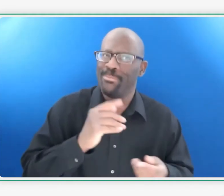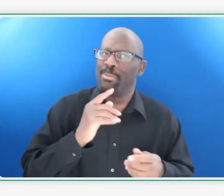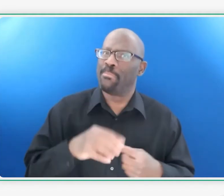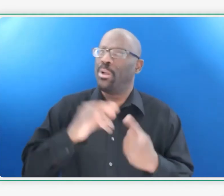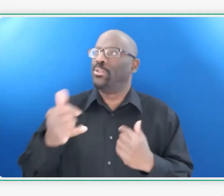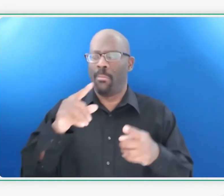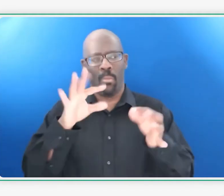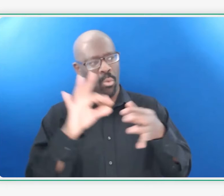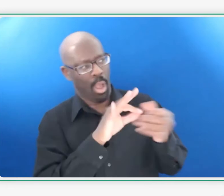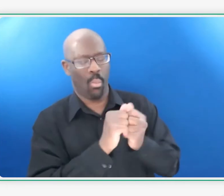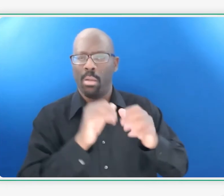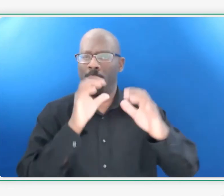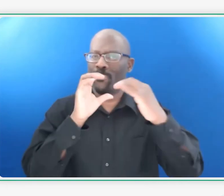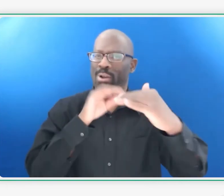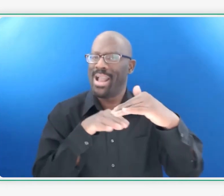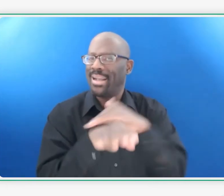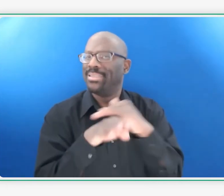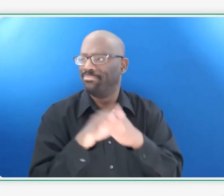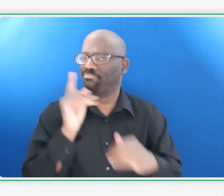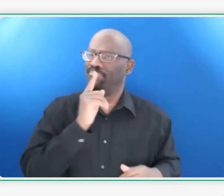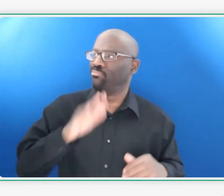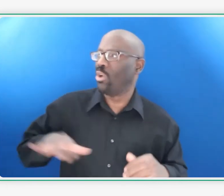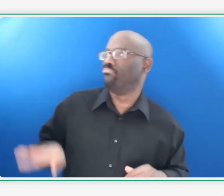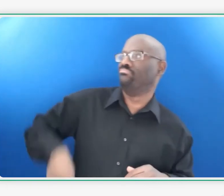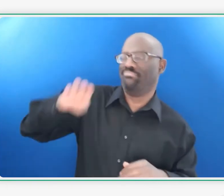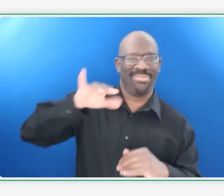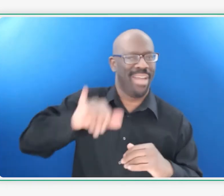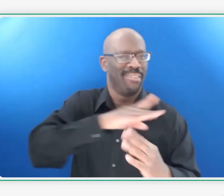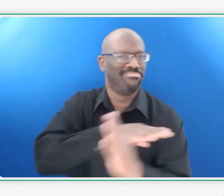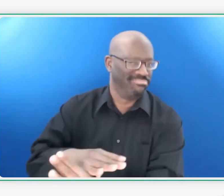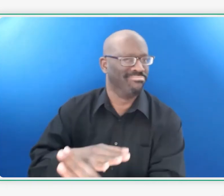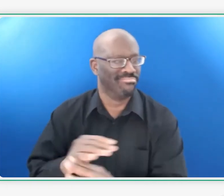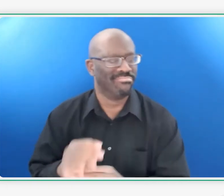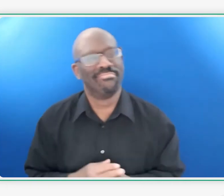Because as we share information, we can learn from one another's hindsight.